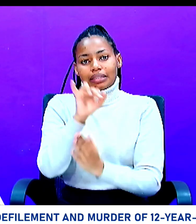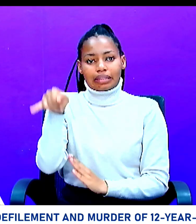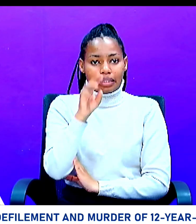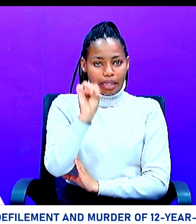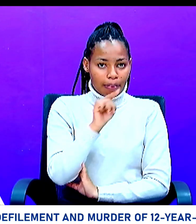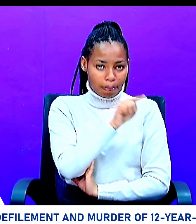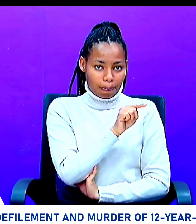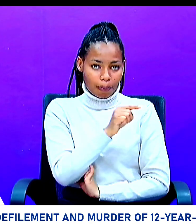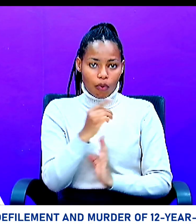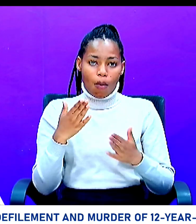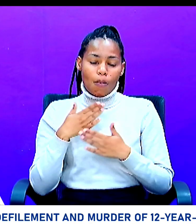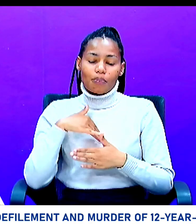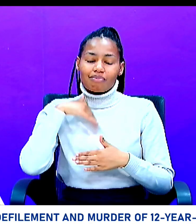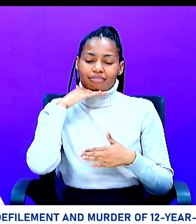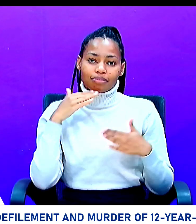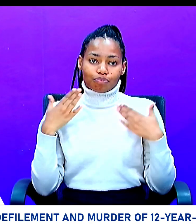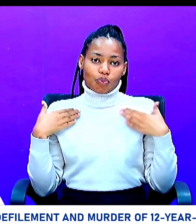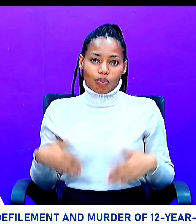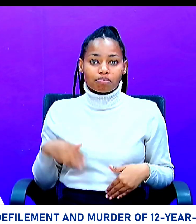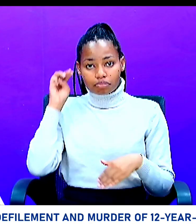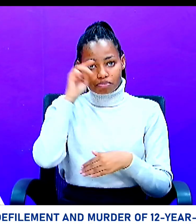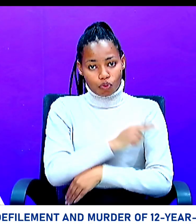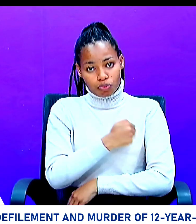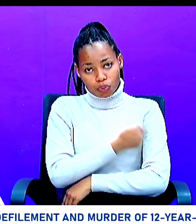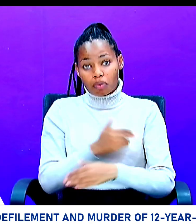J.M. Kariuki Memorial Hospital after giving birth to twins.